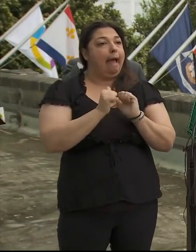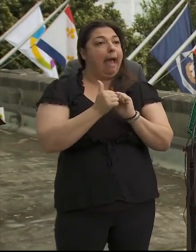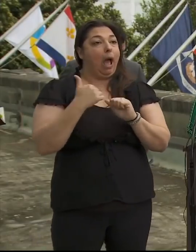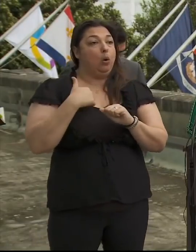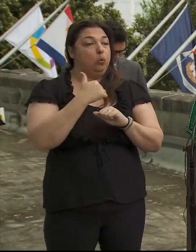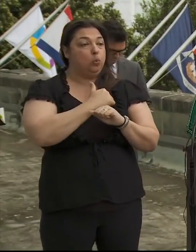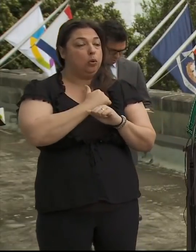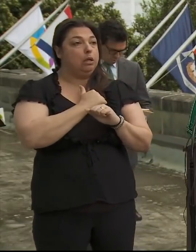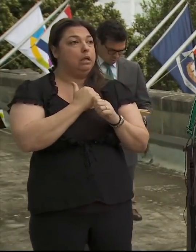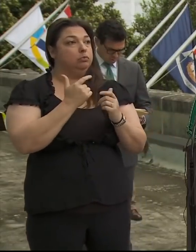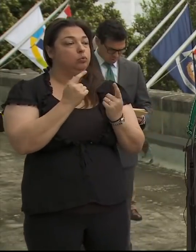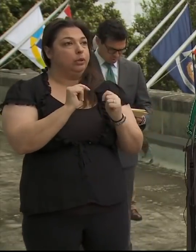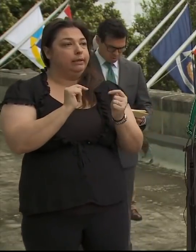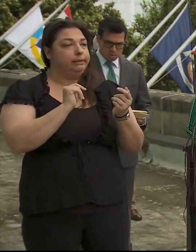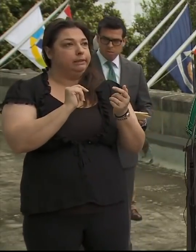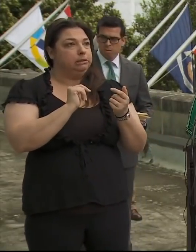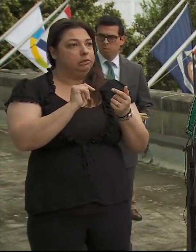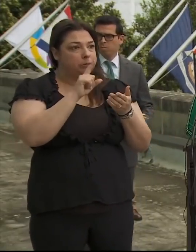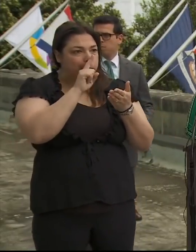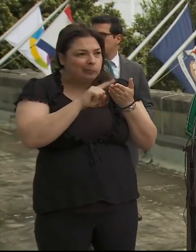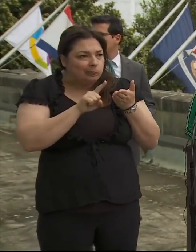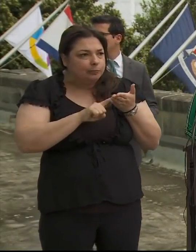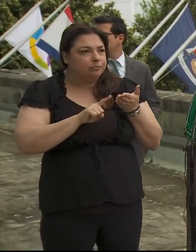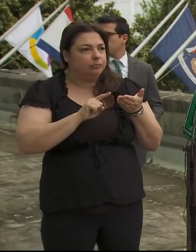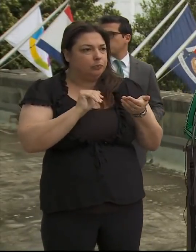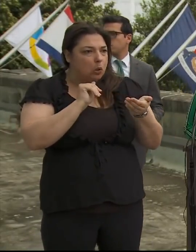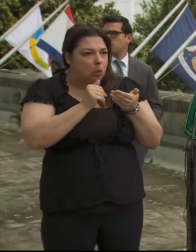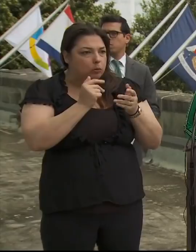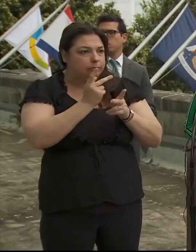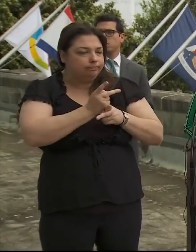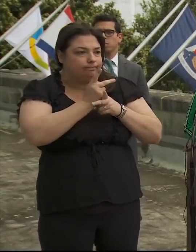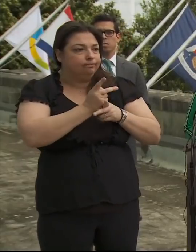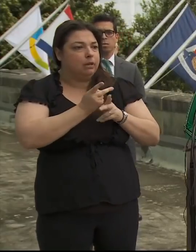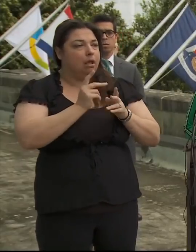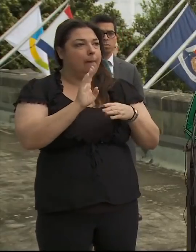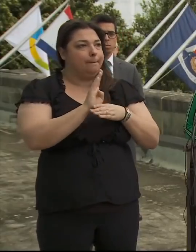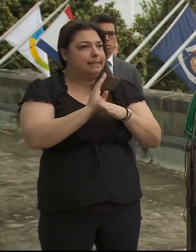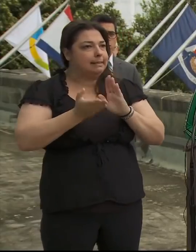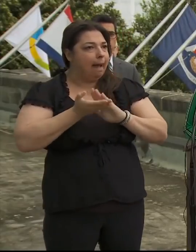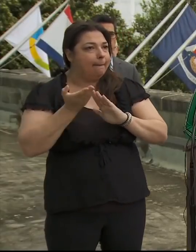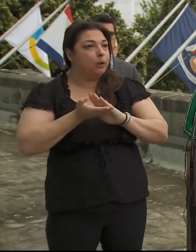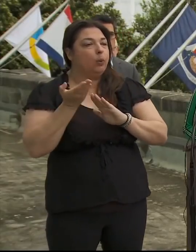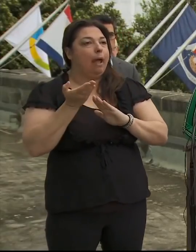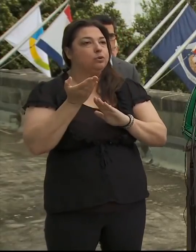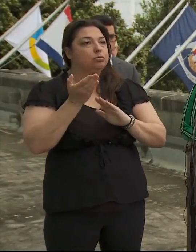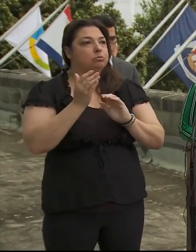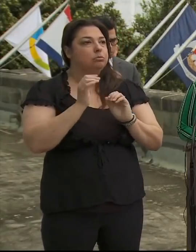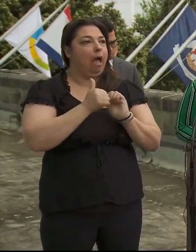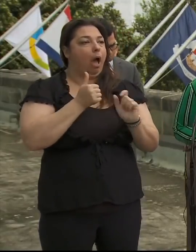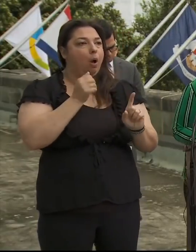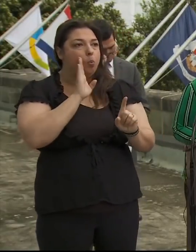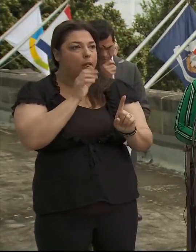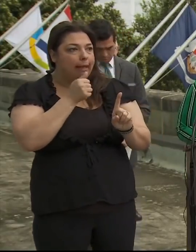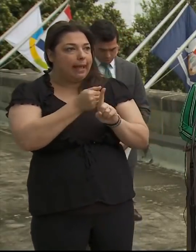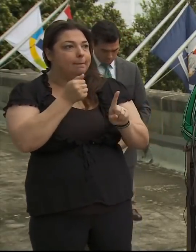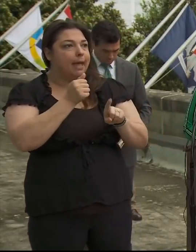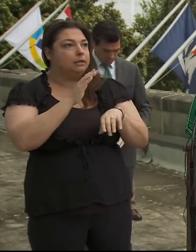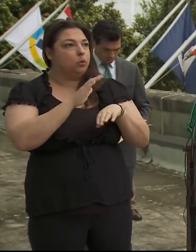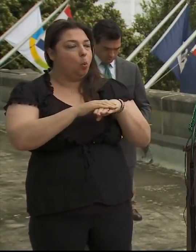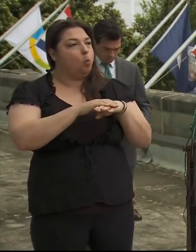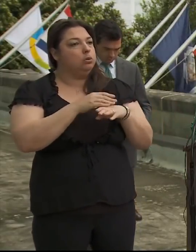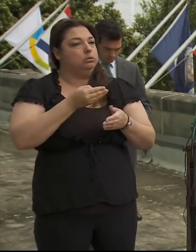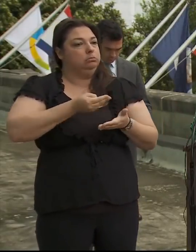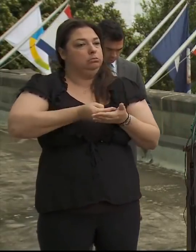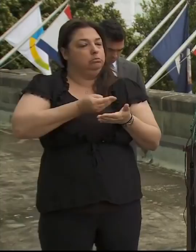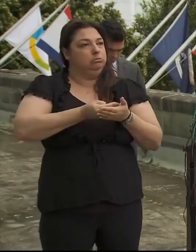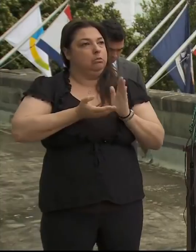been looking very closely at operations and business operations and the impact on our bottom line,